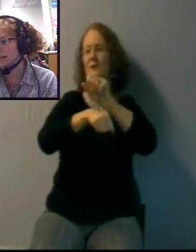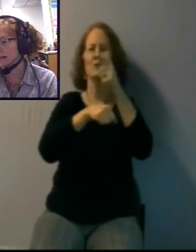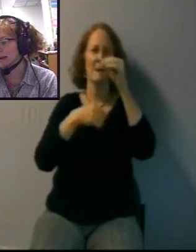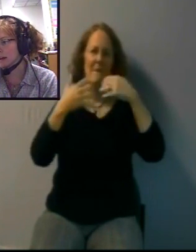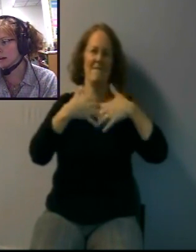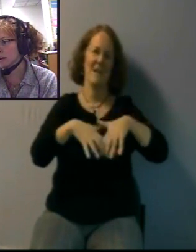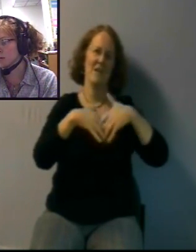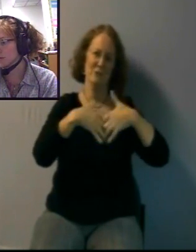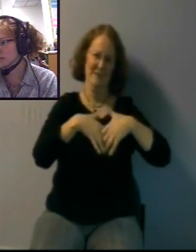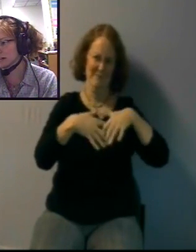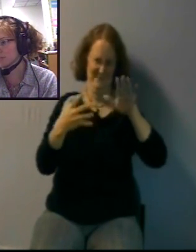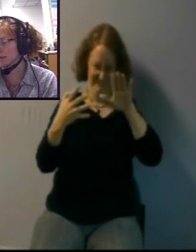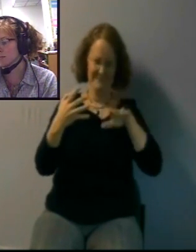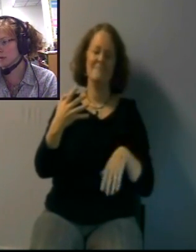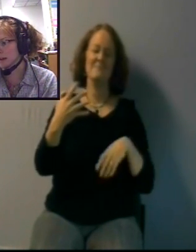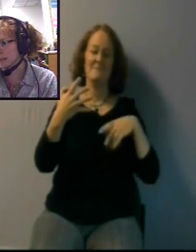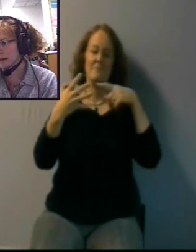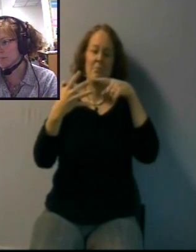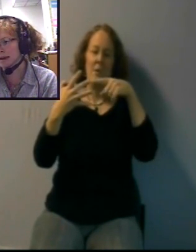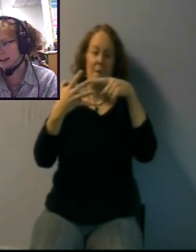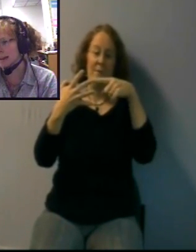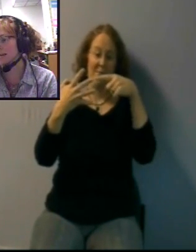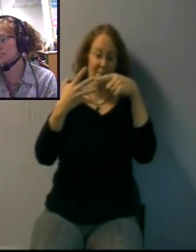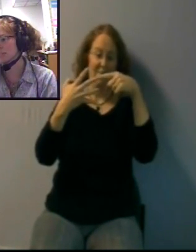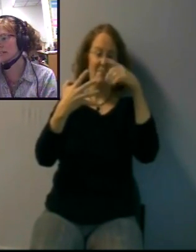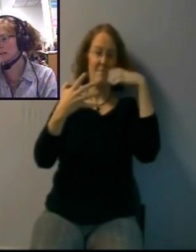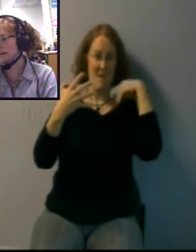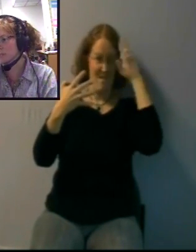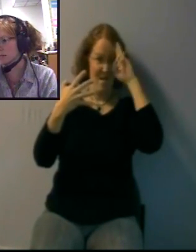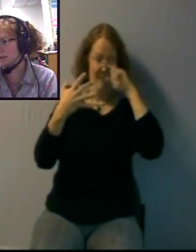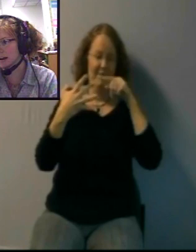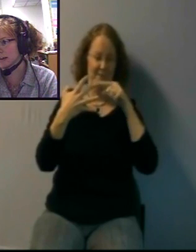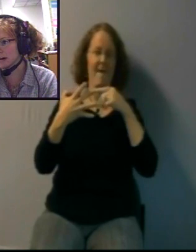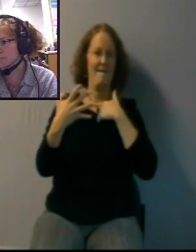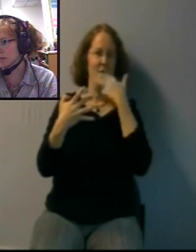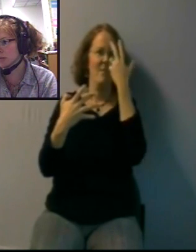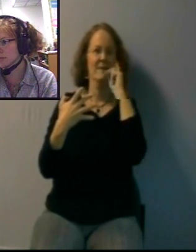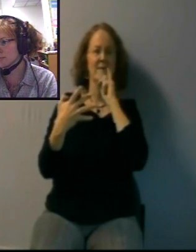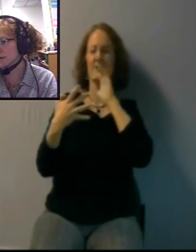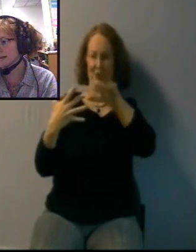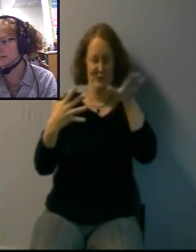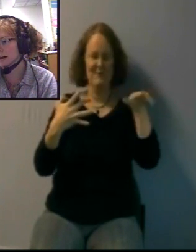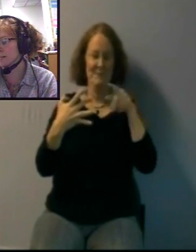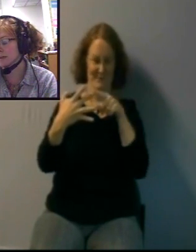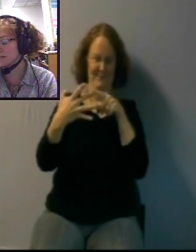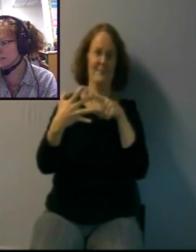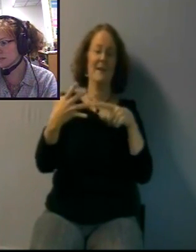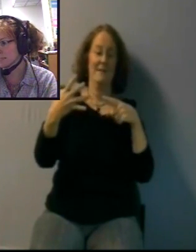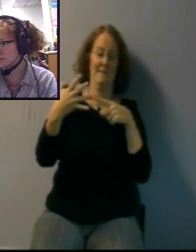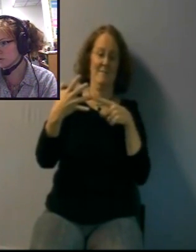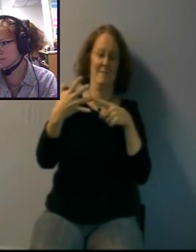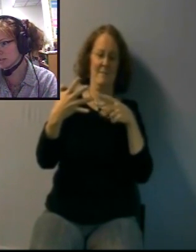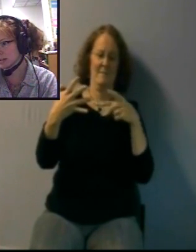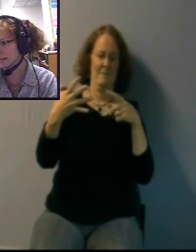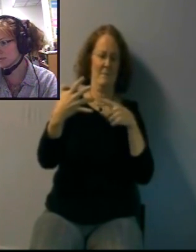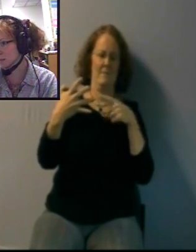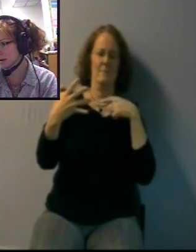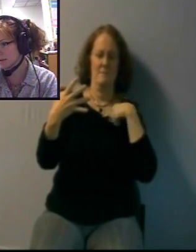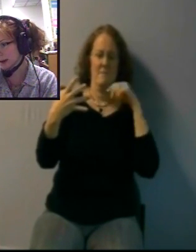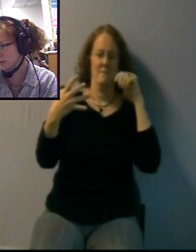they originally are from North Carolina. My aunt, she still lives in North Carolina, but the 3 boys eventually moved to Michigan to work in a